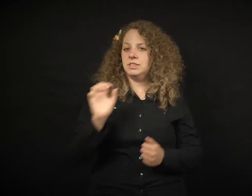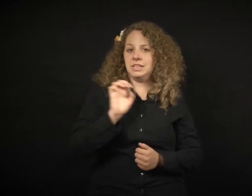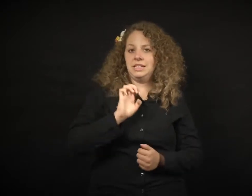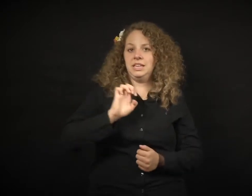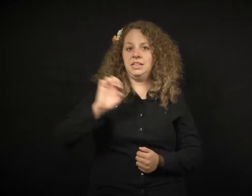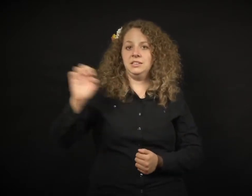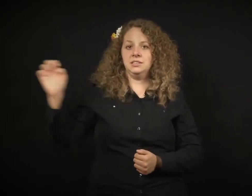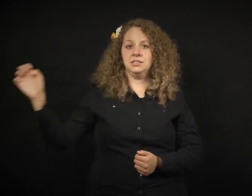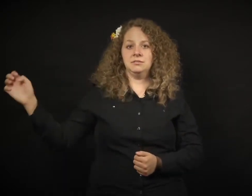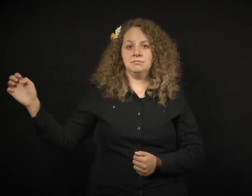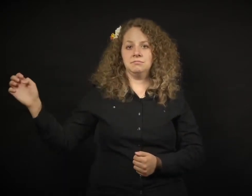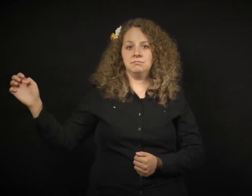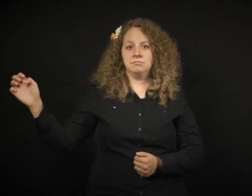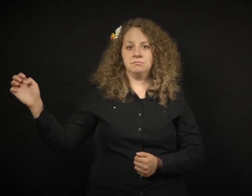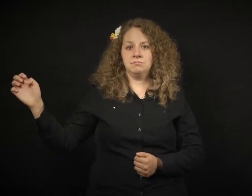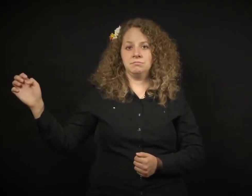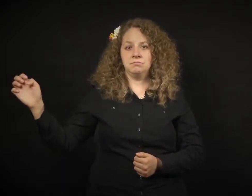sign east,